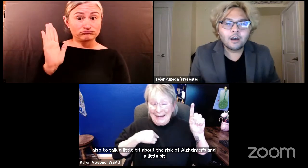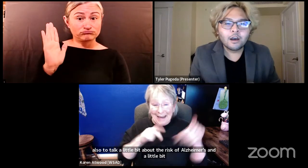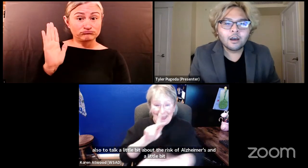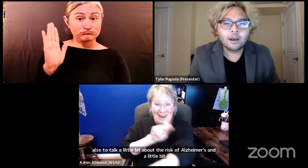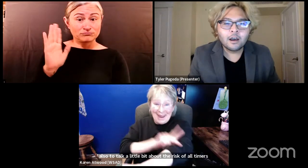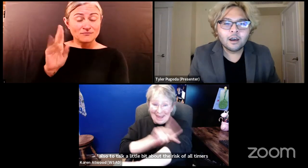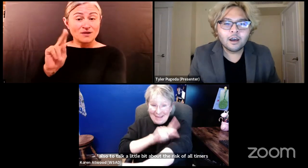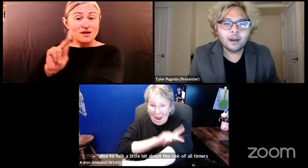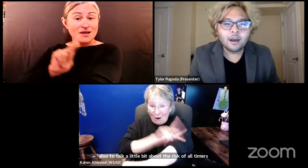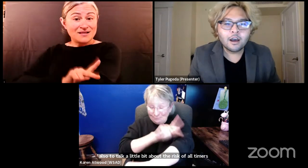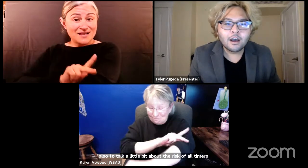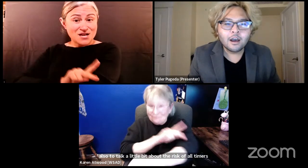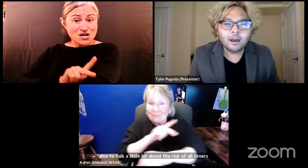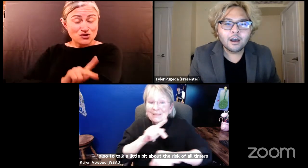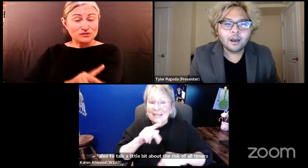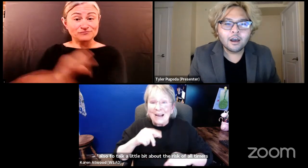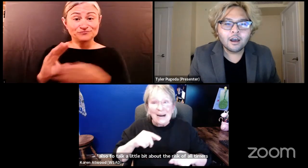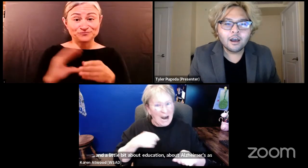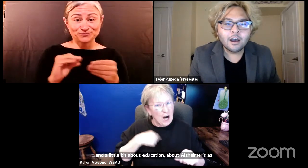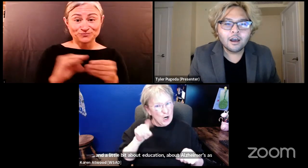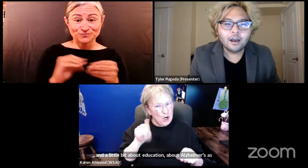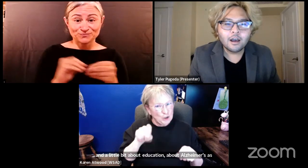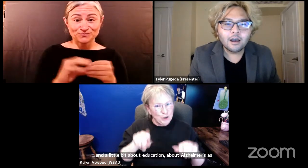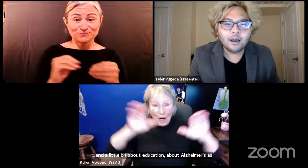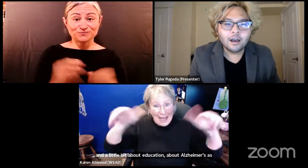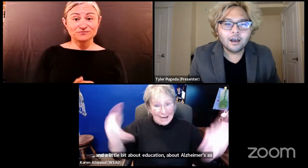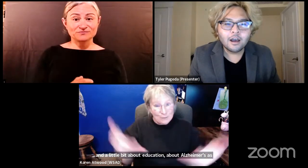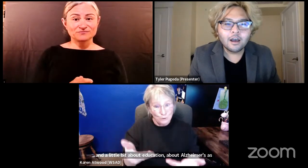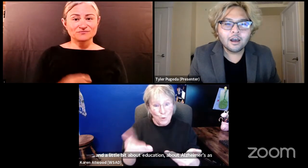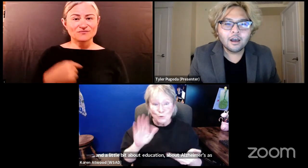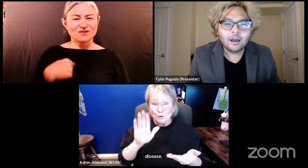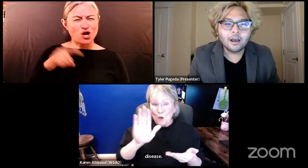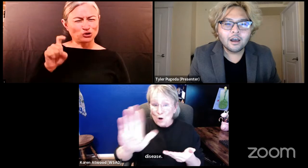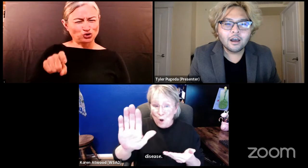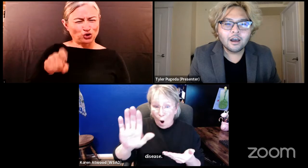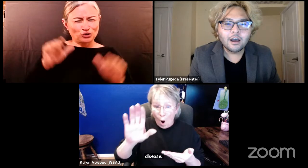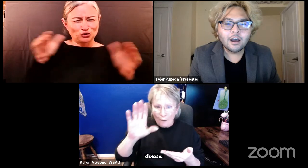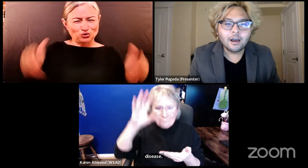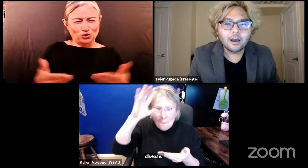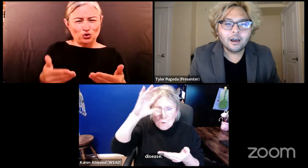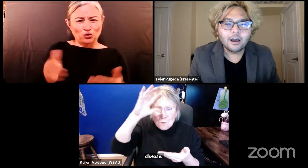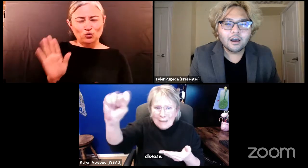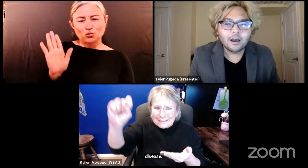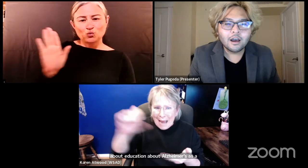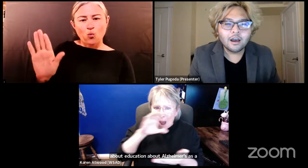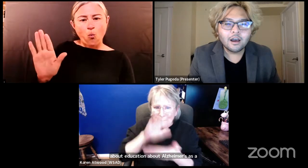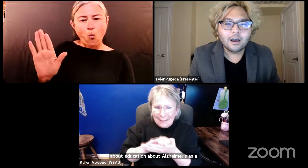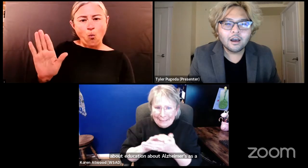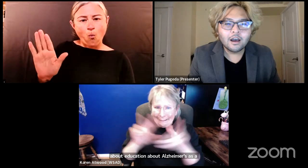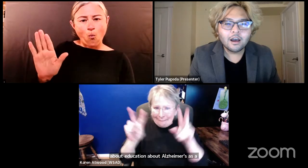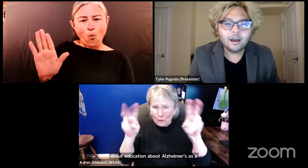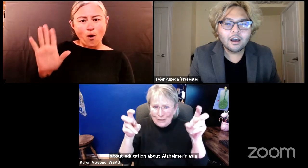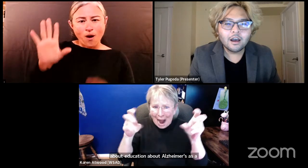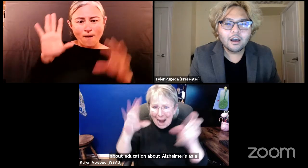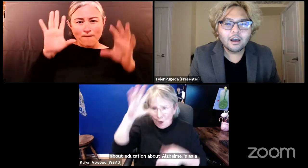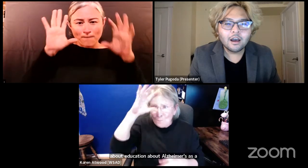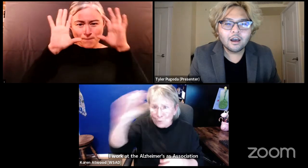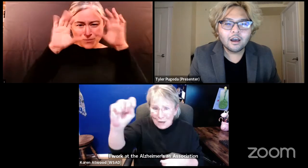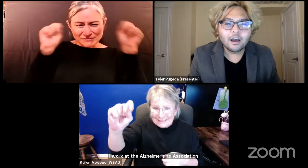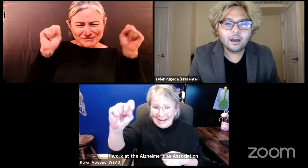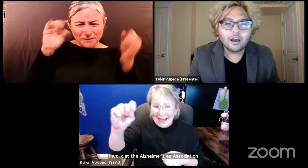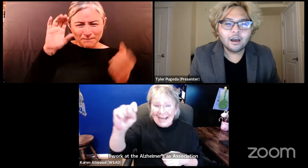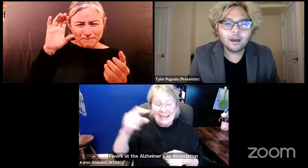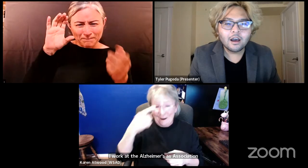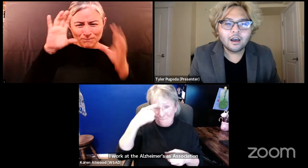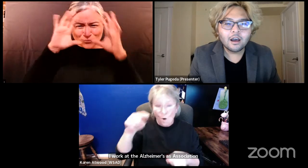here? Karen says, actually, this is Karen speaking. I should have introduced you as the